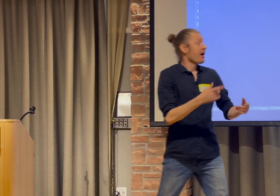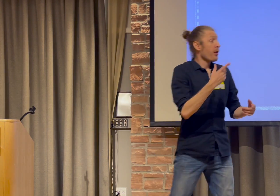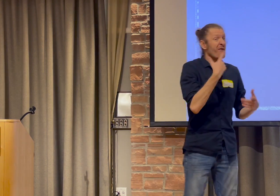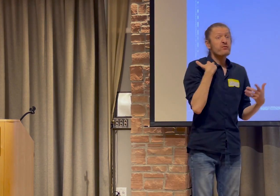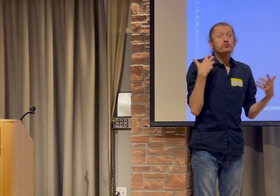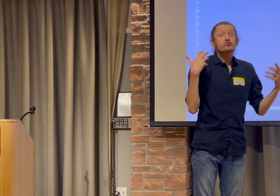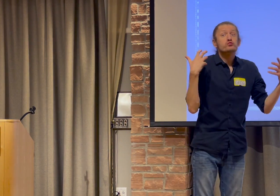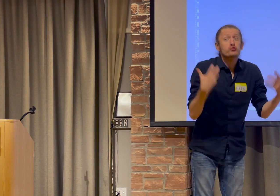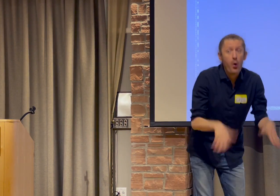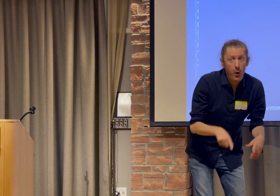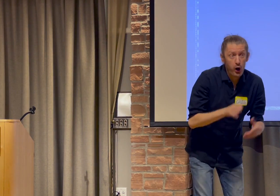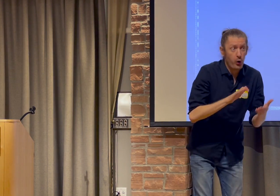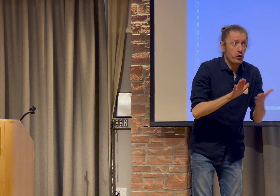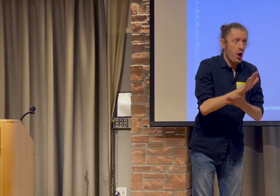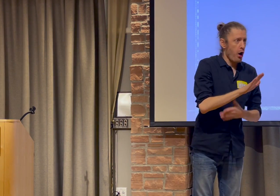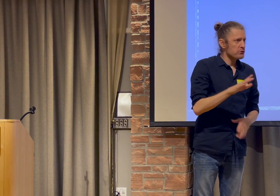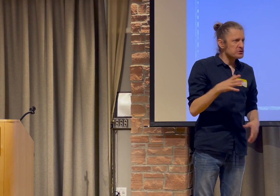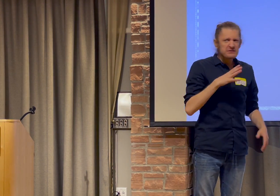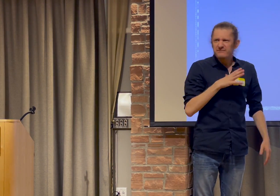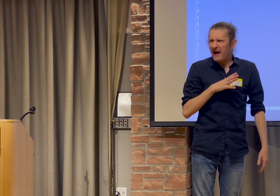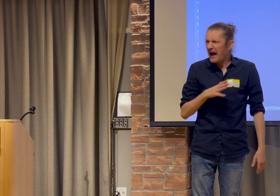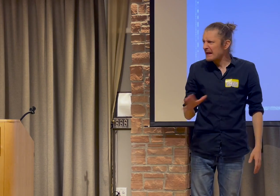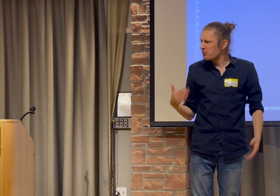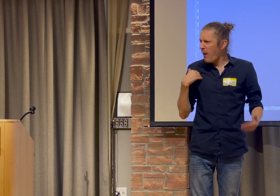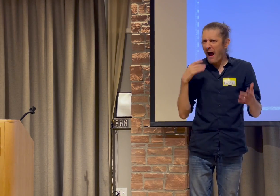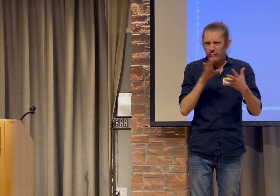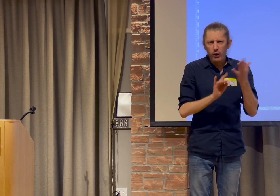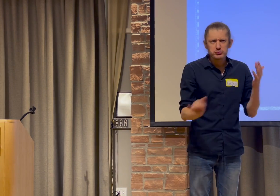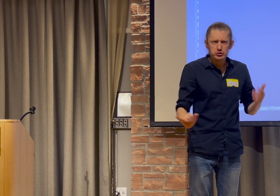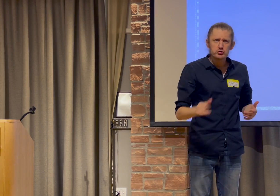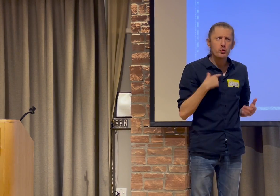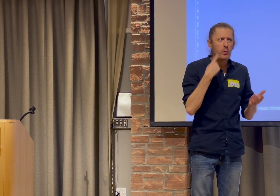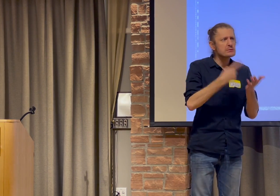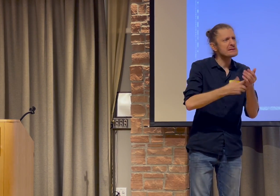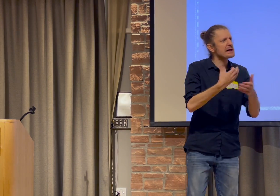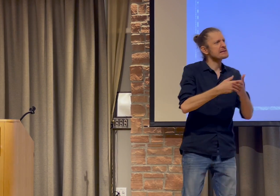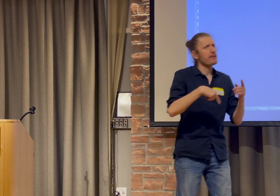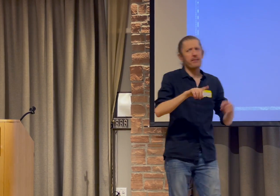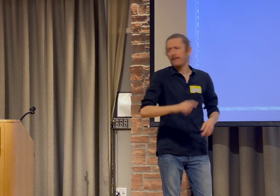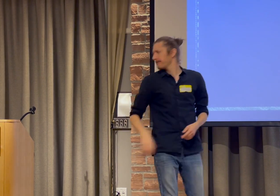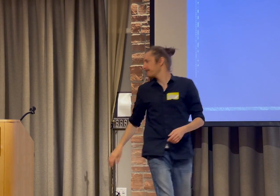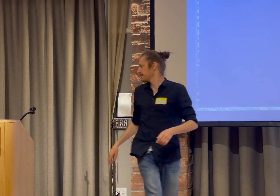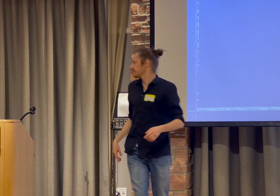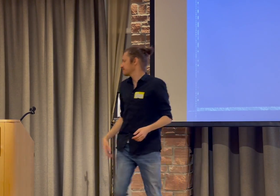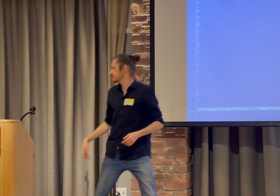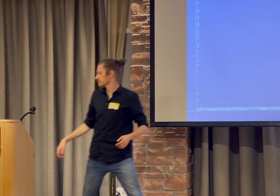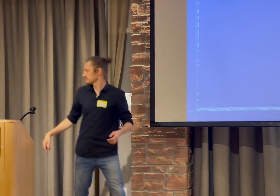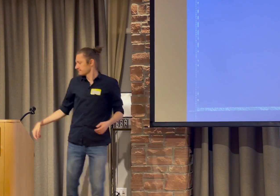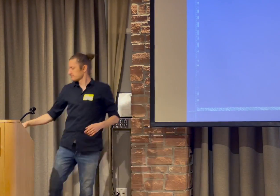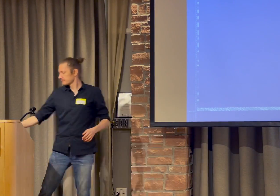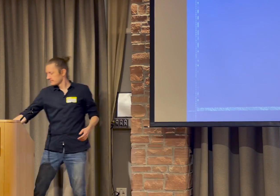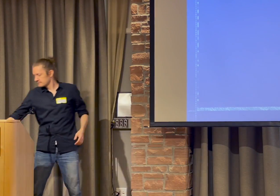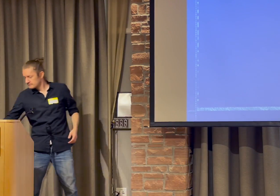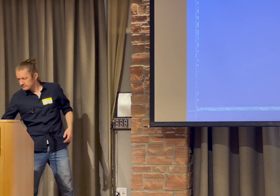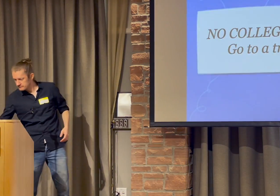So you have options for money. Now let's discuss if you don't want to go to college. That's fine. You have options